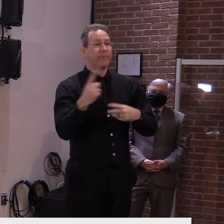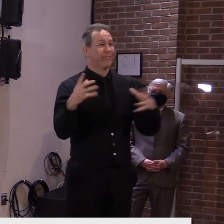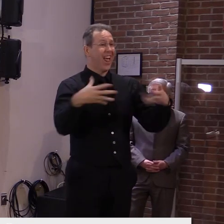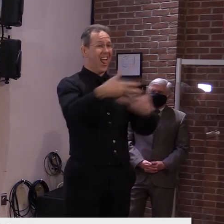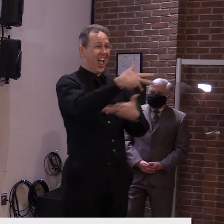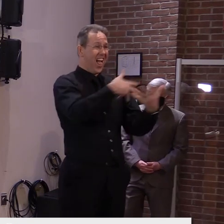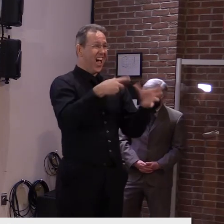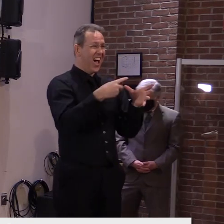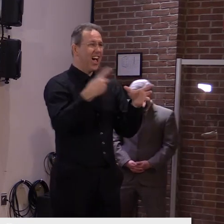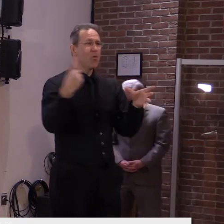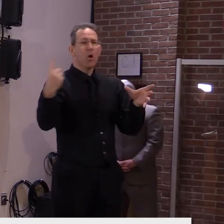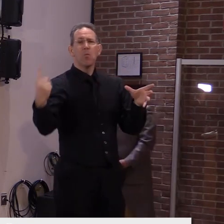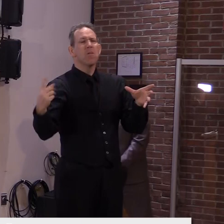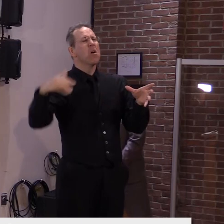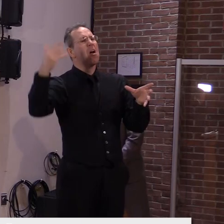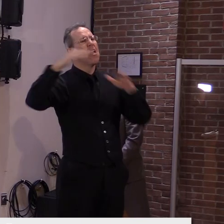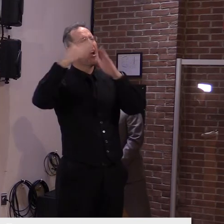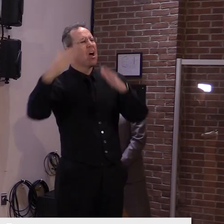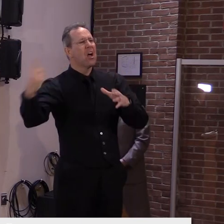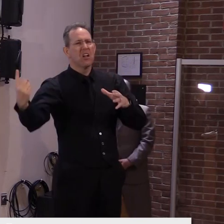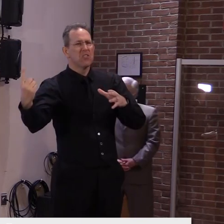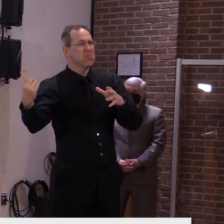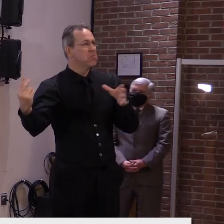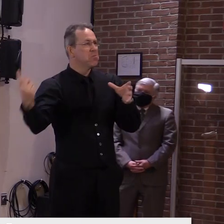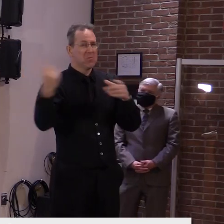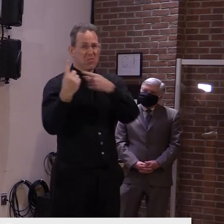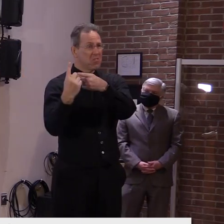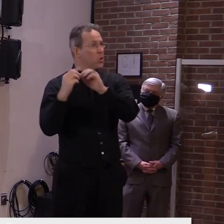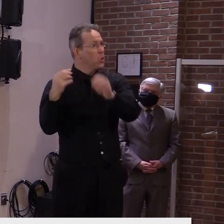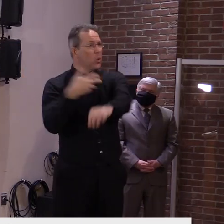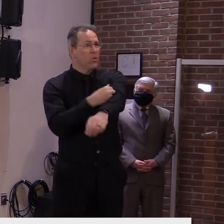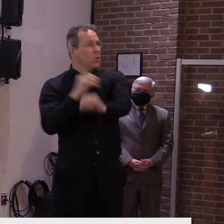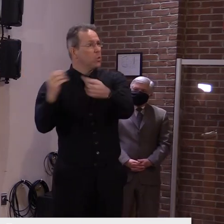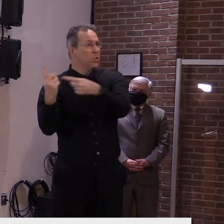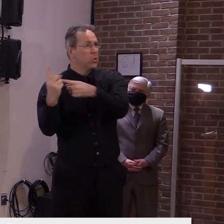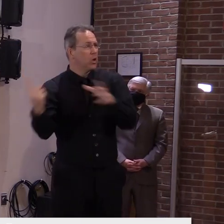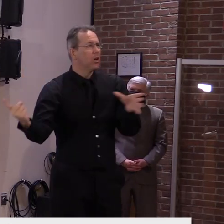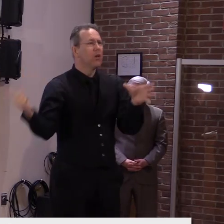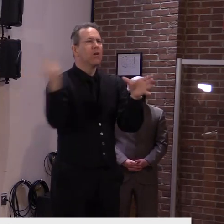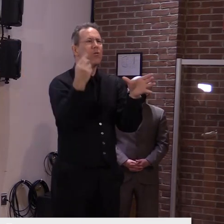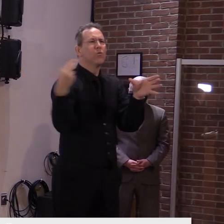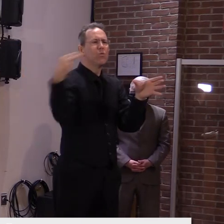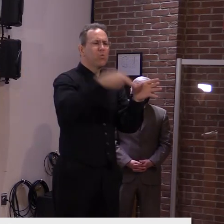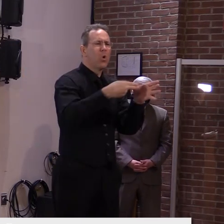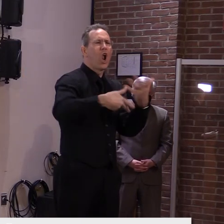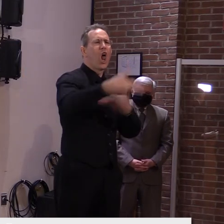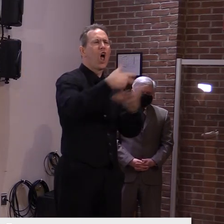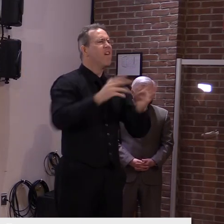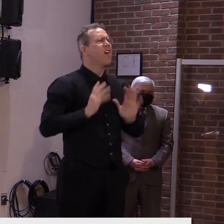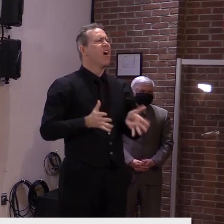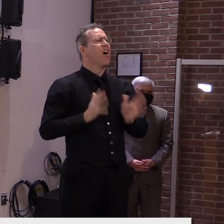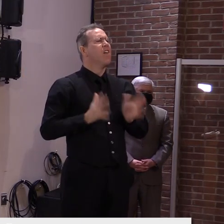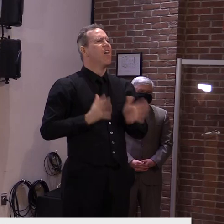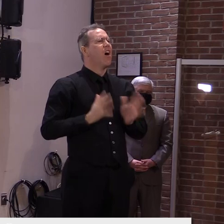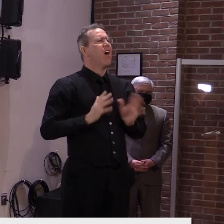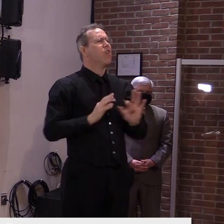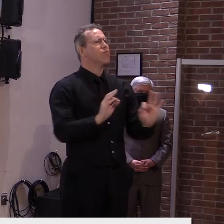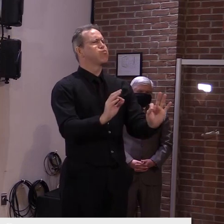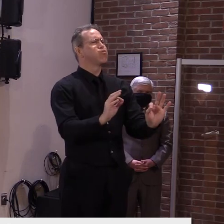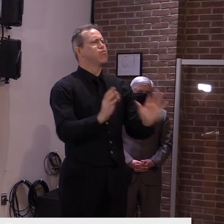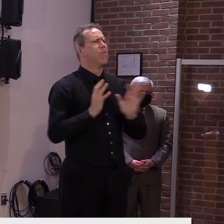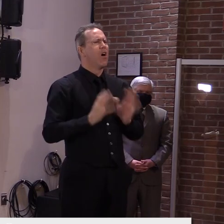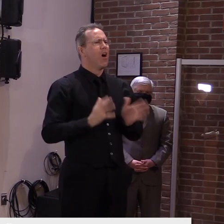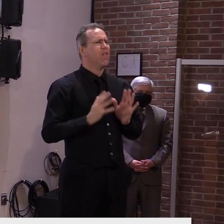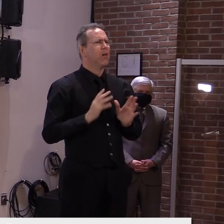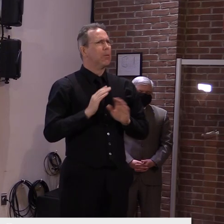household only to that group, or one-on-one. Okay. Does that make sense? And can, that